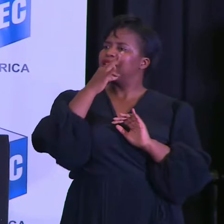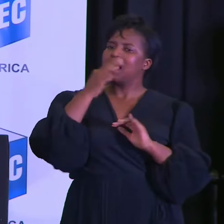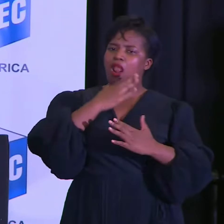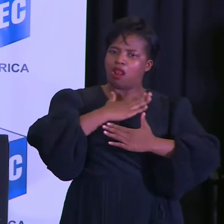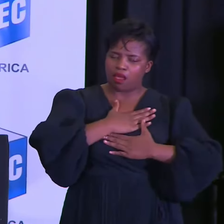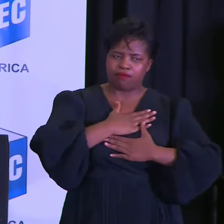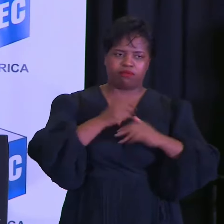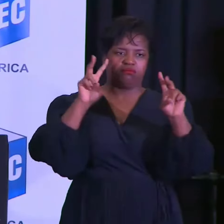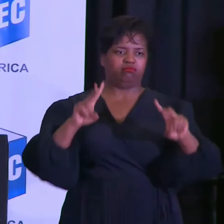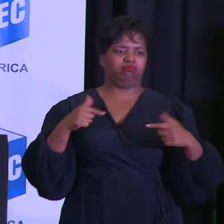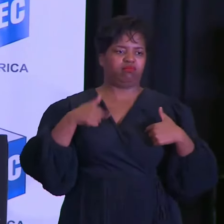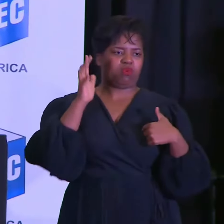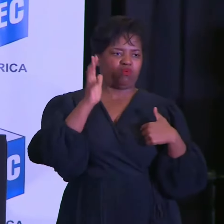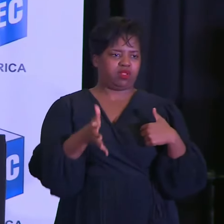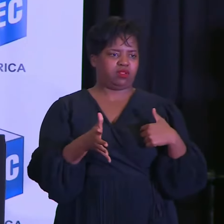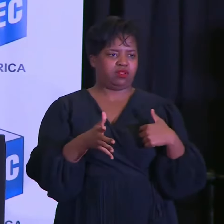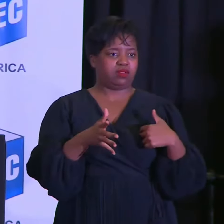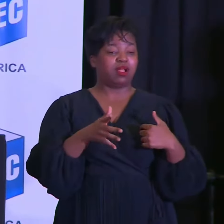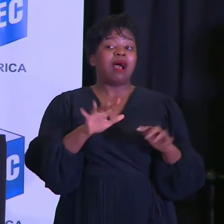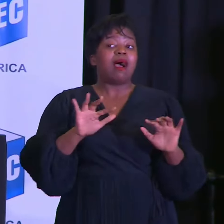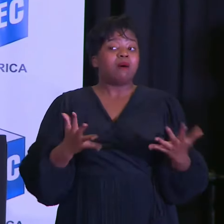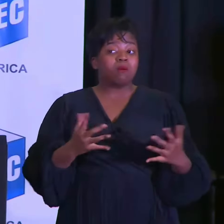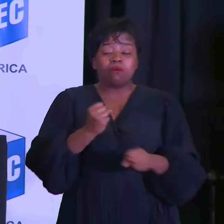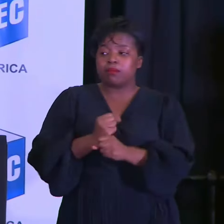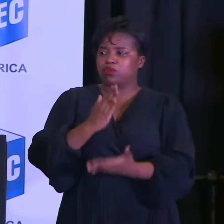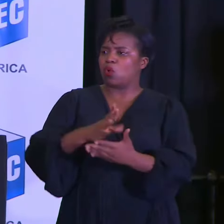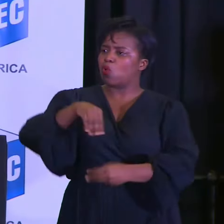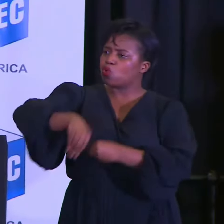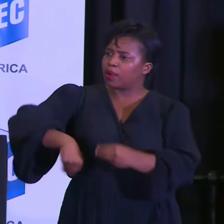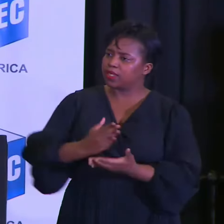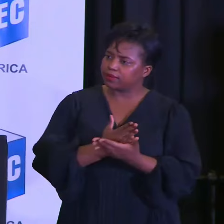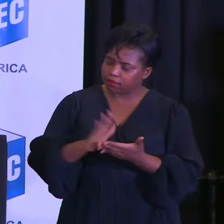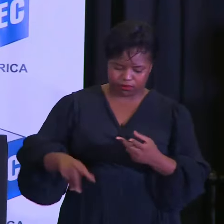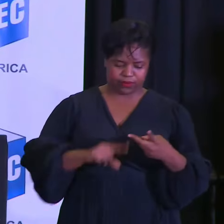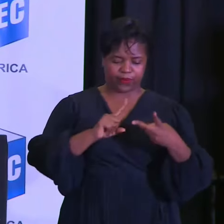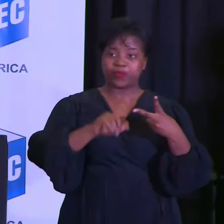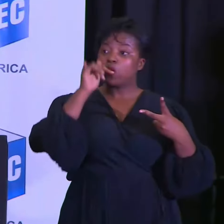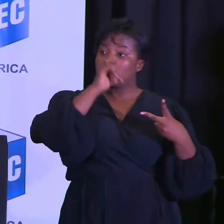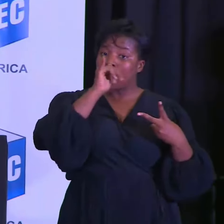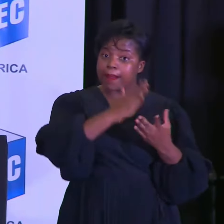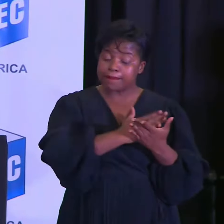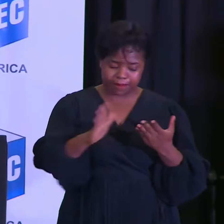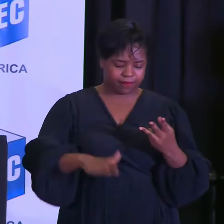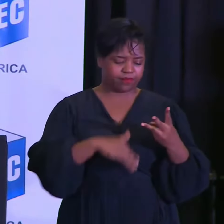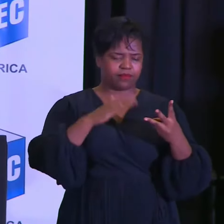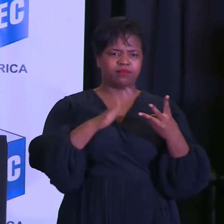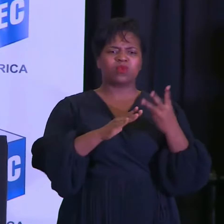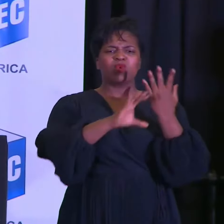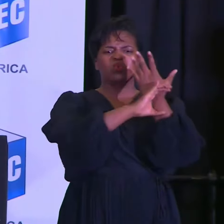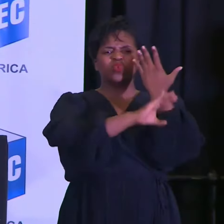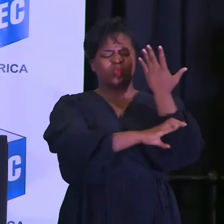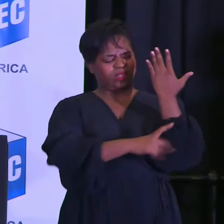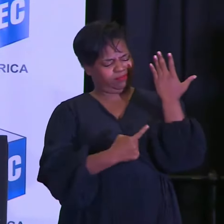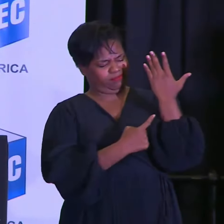and humility by eradicating corruption, crime, revisiting the